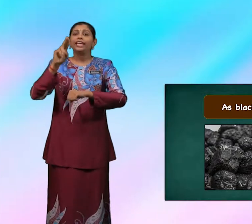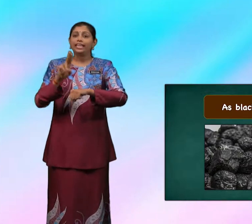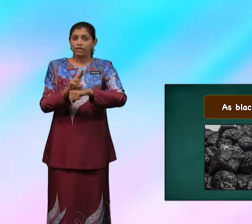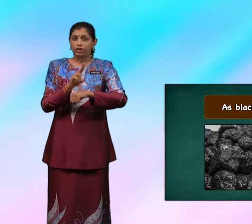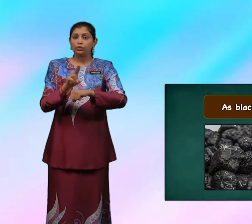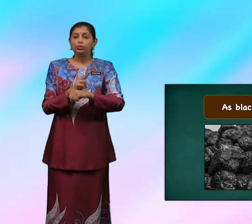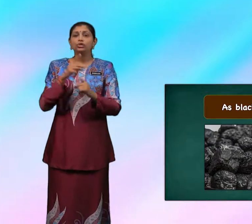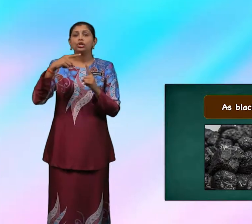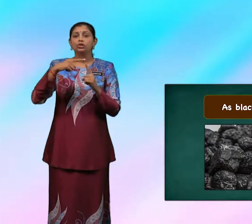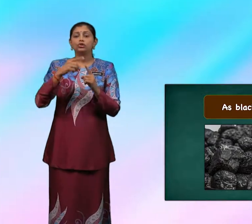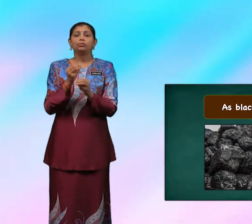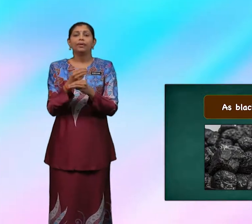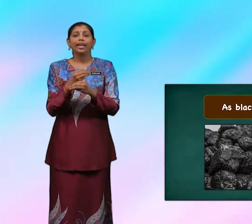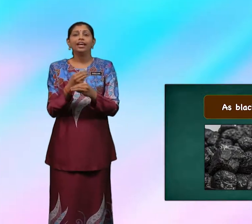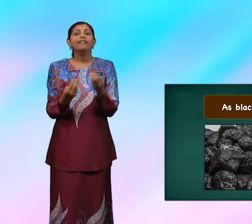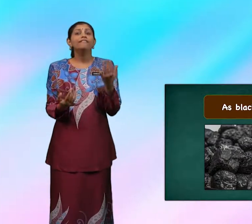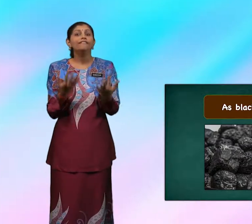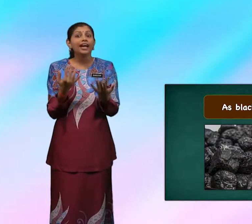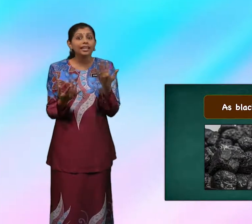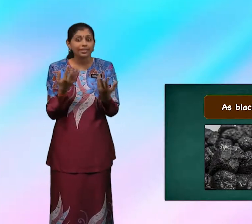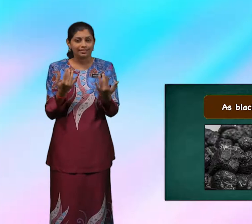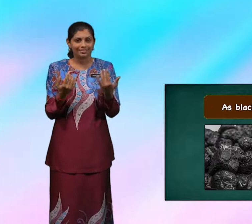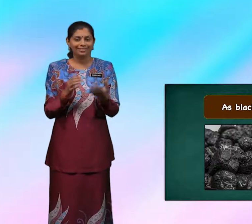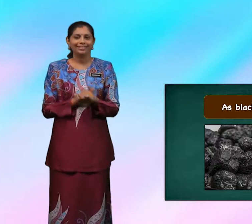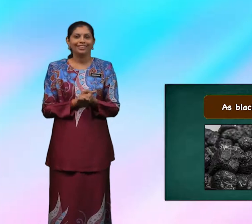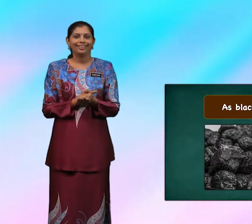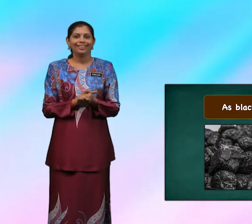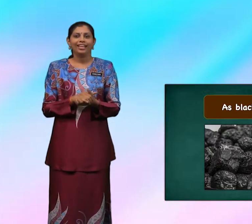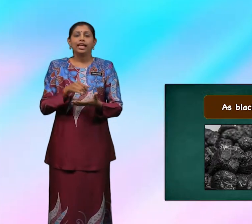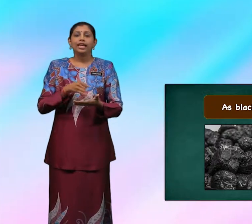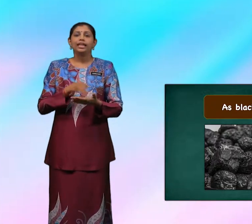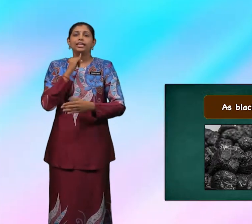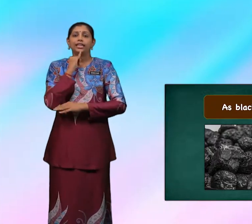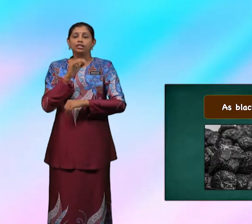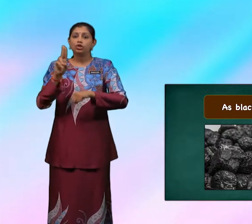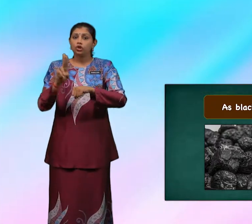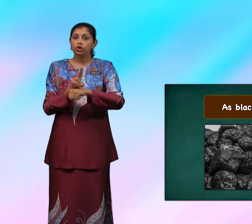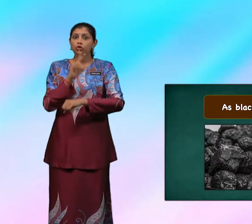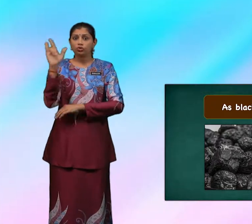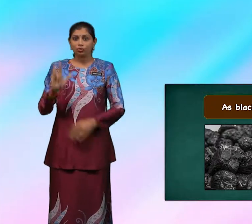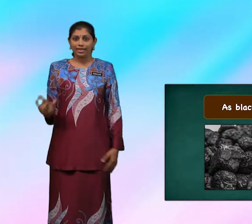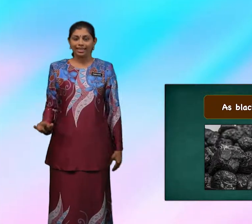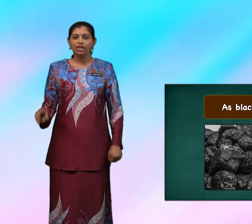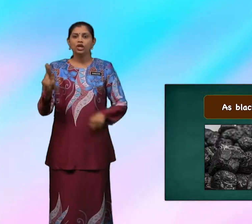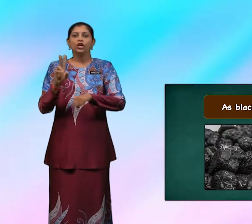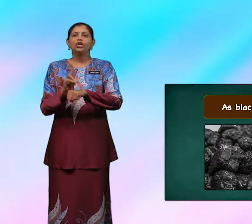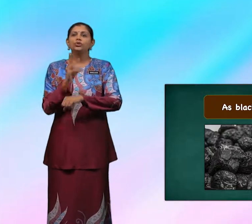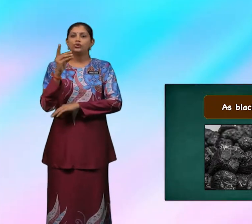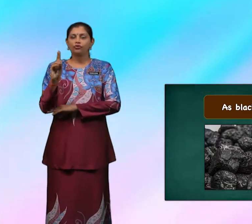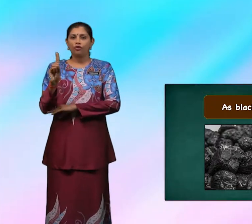It is used to make fire. It is usually used for